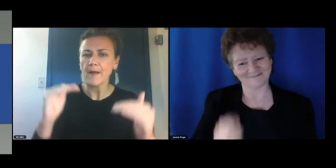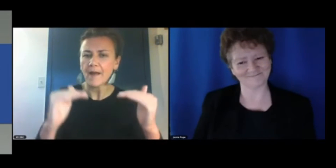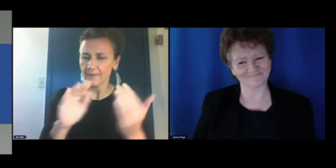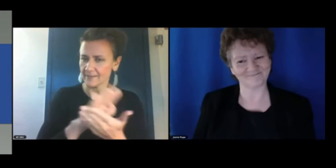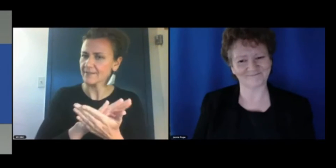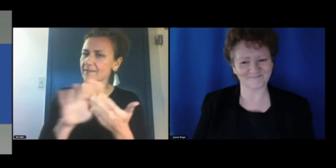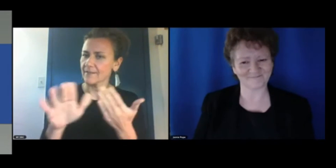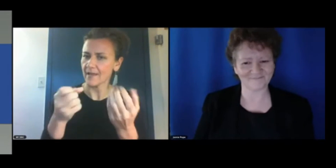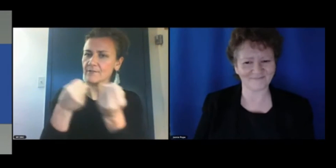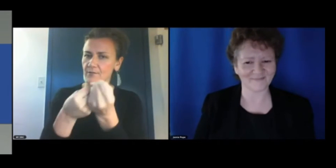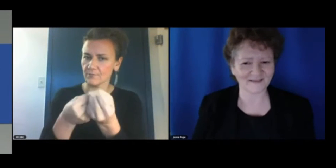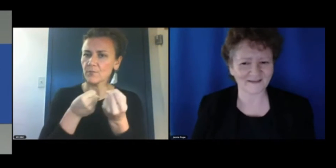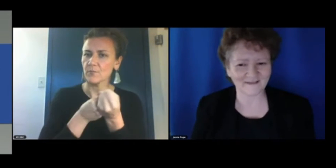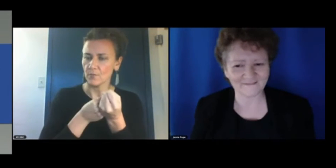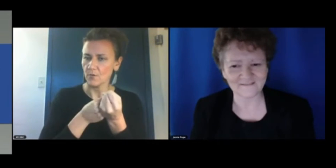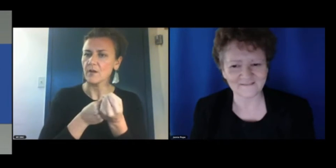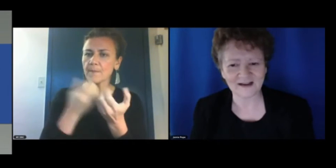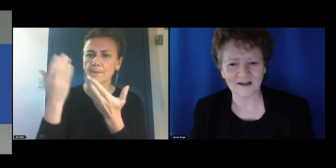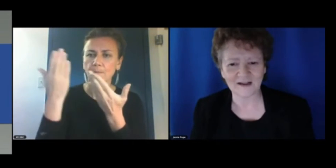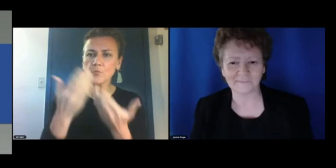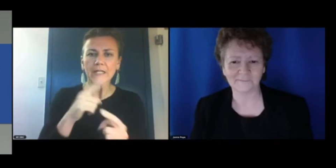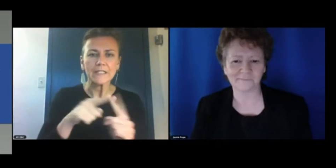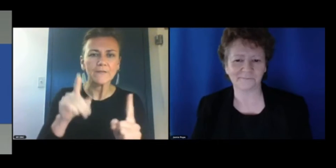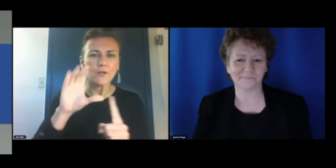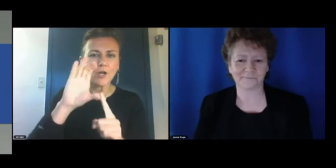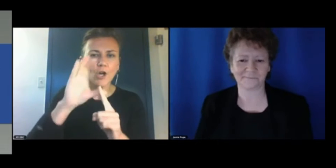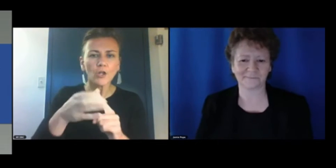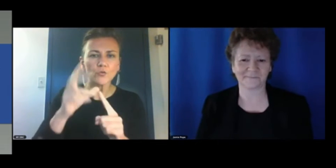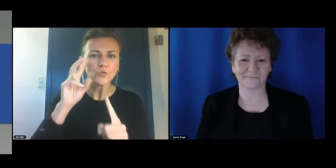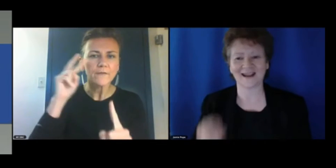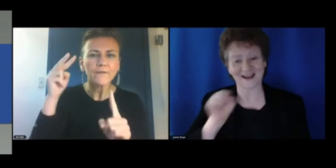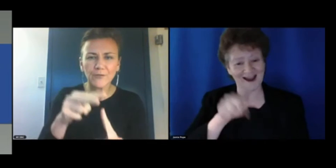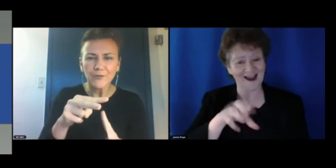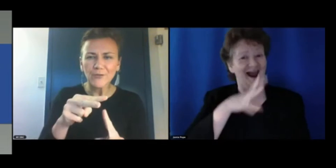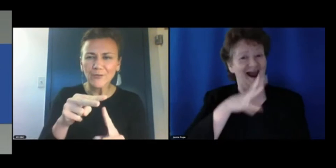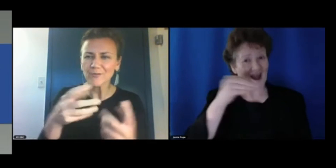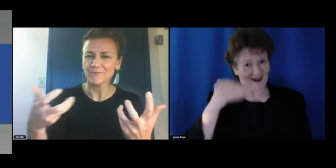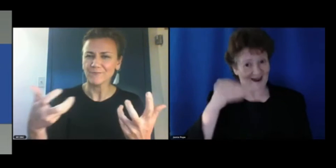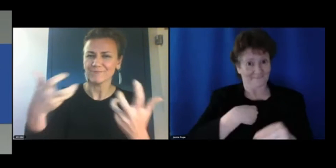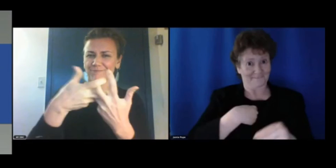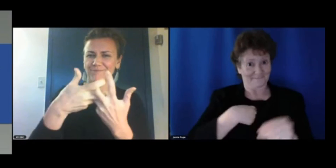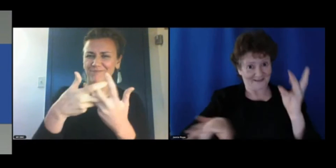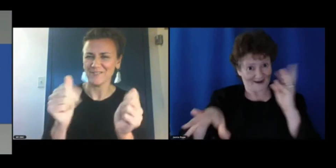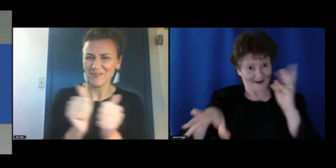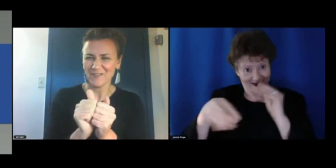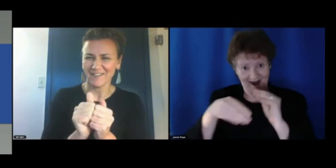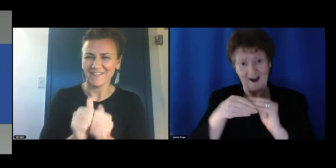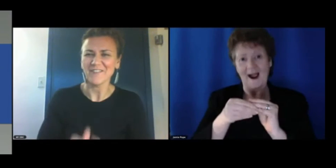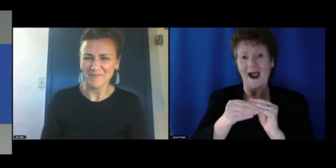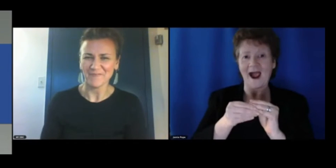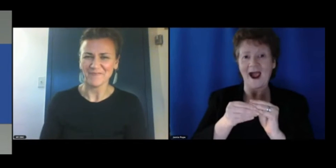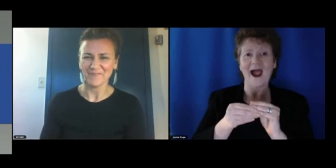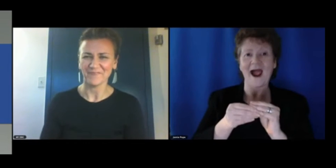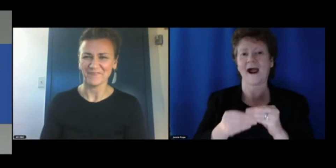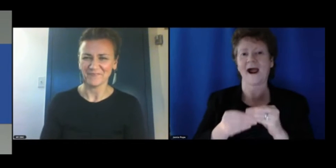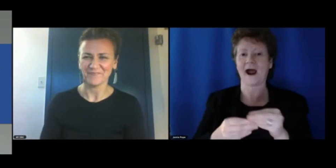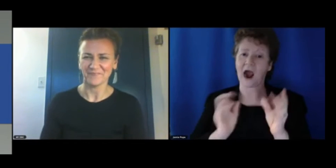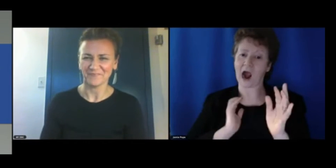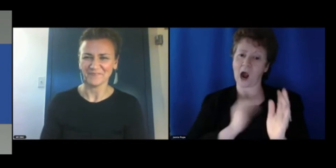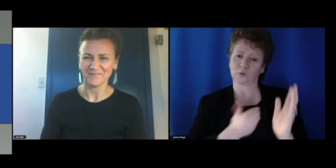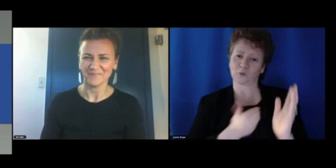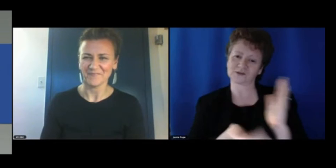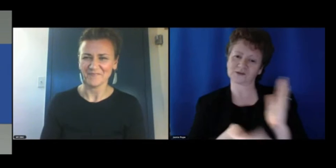partnership and a really good balance, because Jamie, she brings the deaf-blind culture into it and